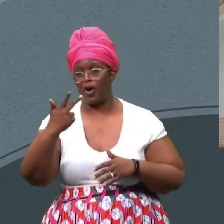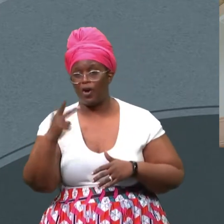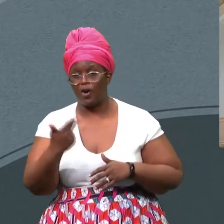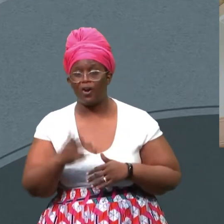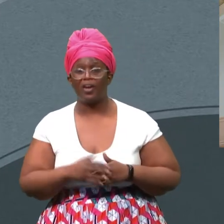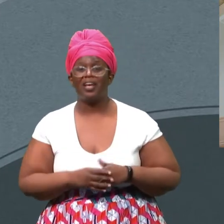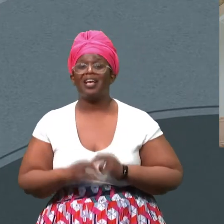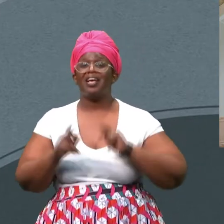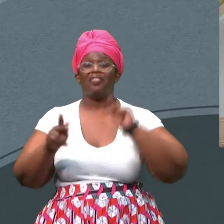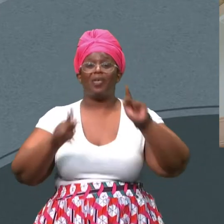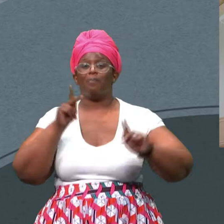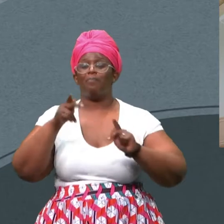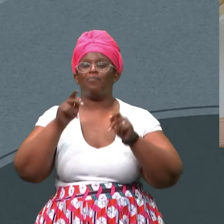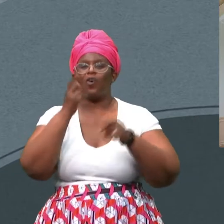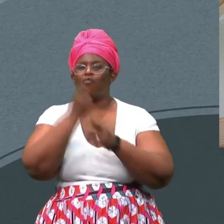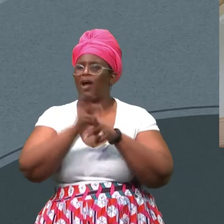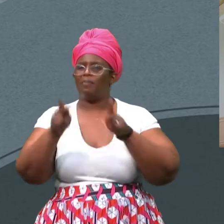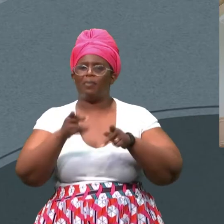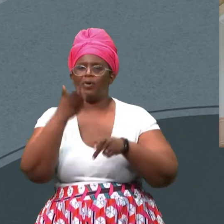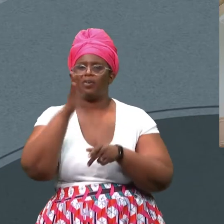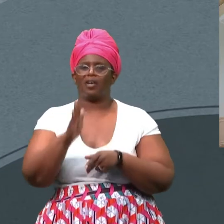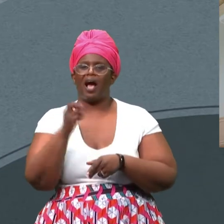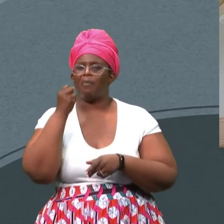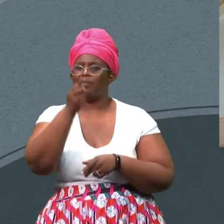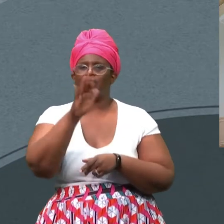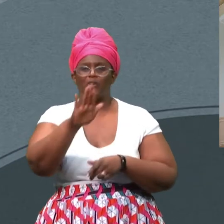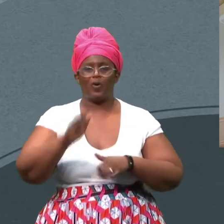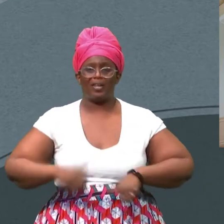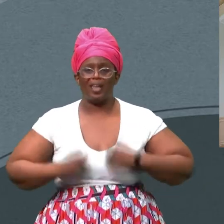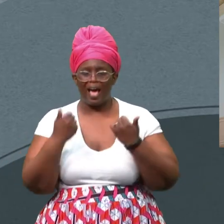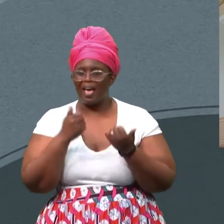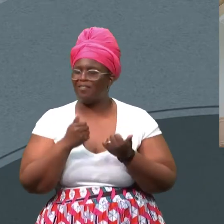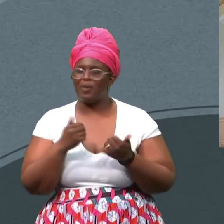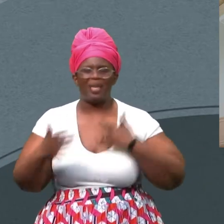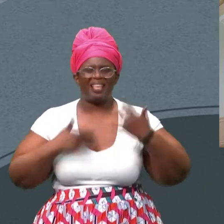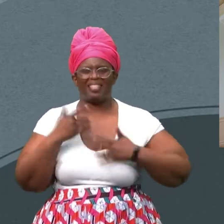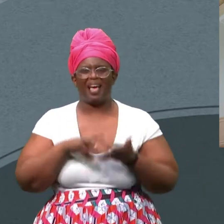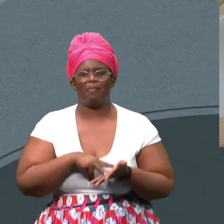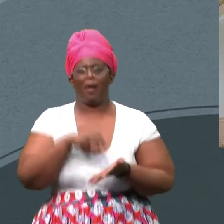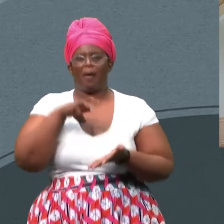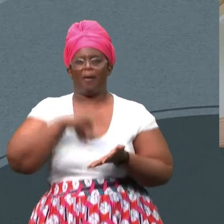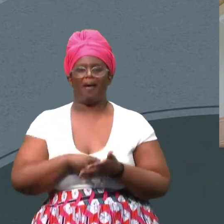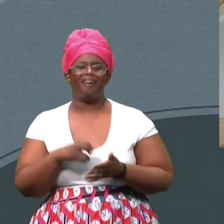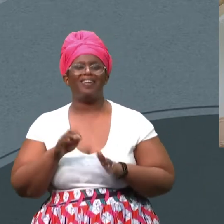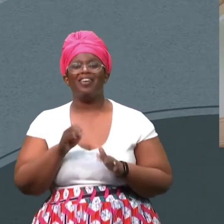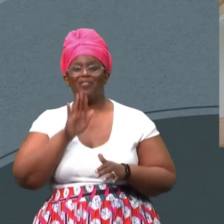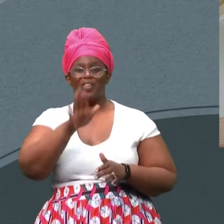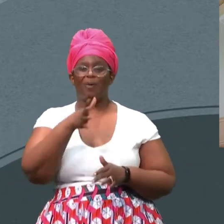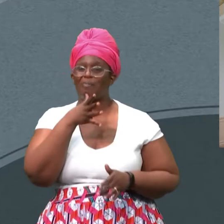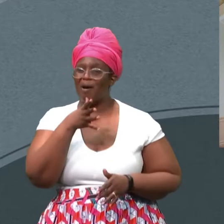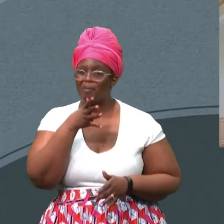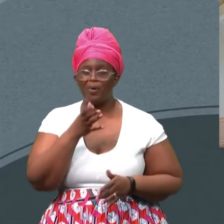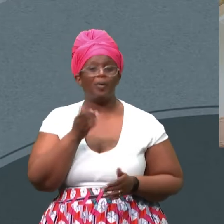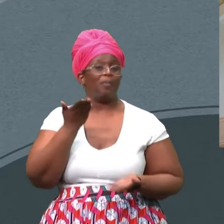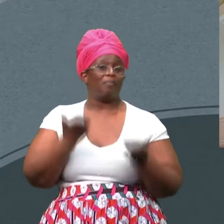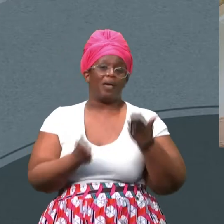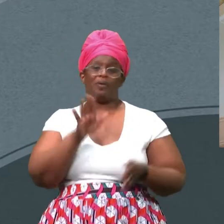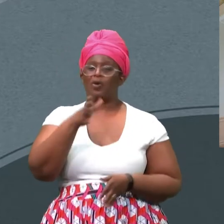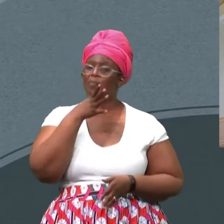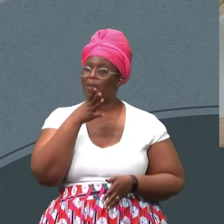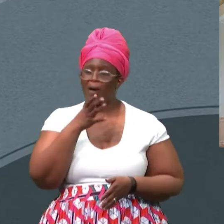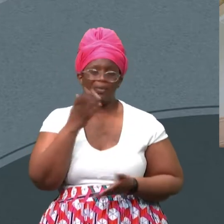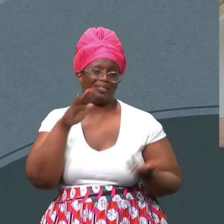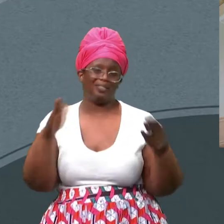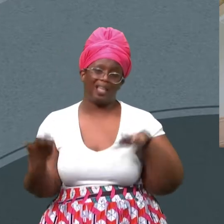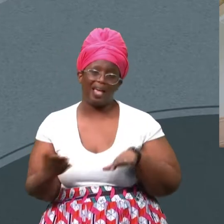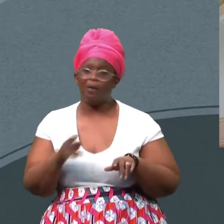has placed in your life. That means that's a leap for your mama. See, everybody can leap on that one. Even if your mama is not still alive, you